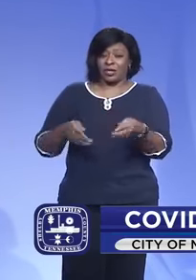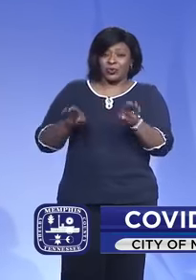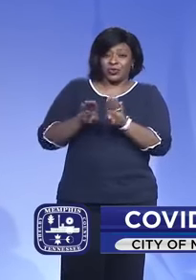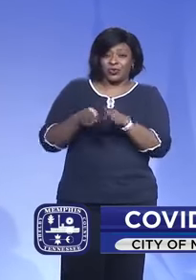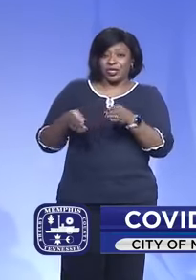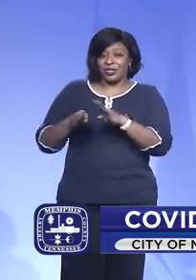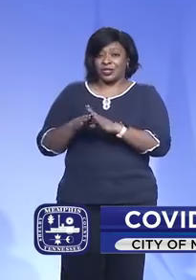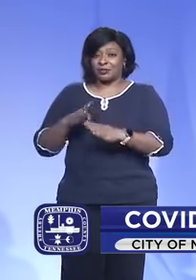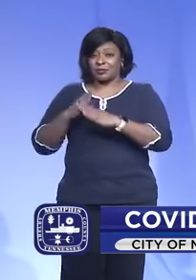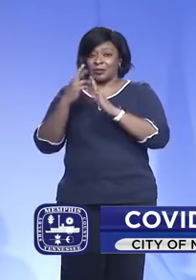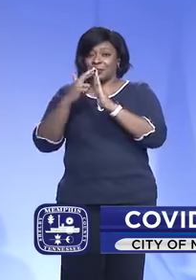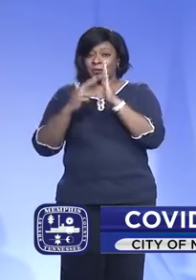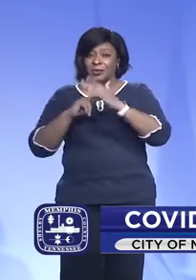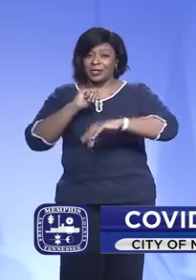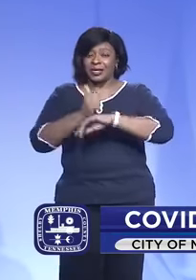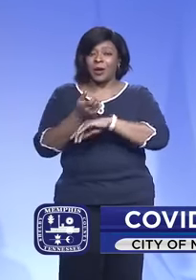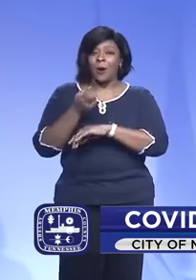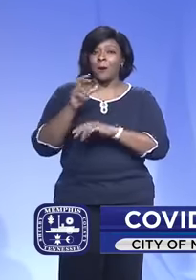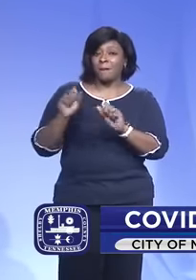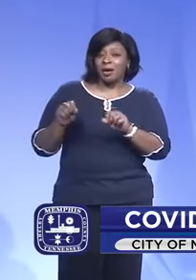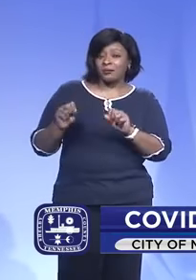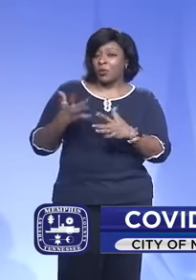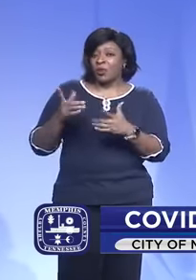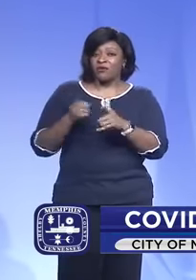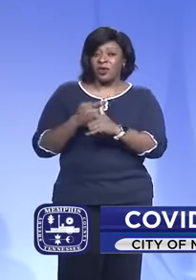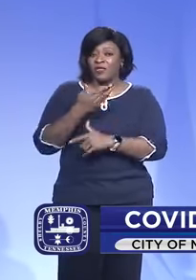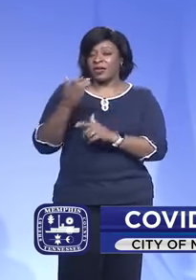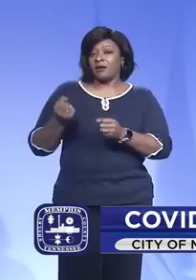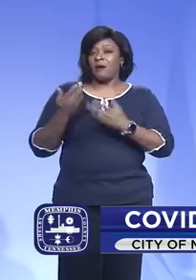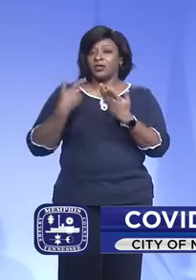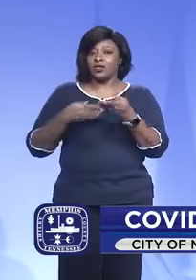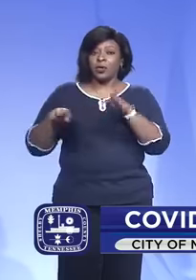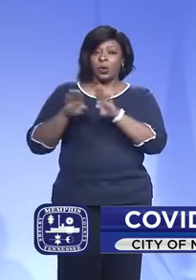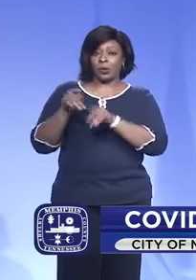to return? And if so, what would potentially be some of the first that could return?